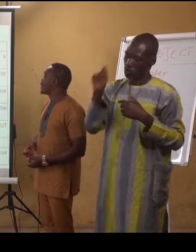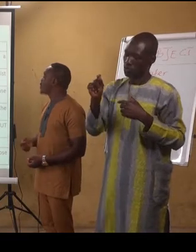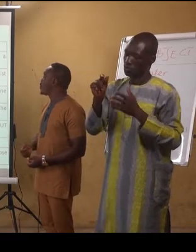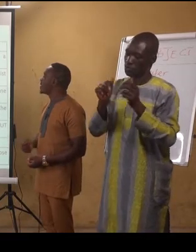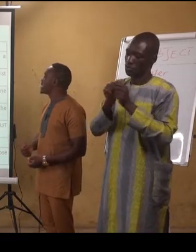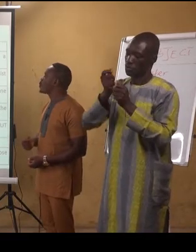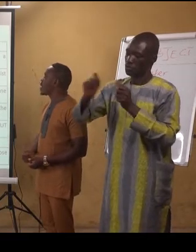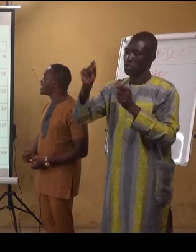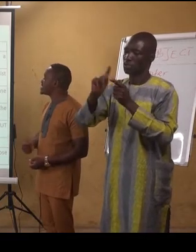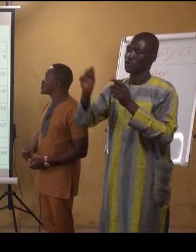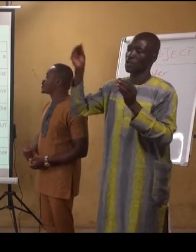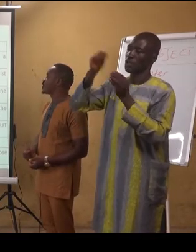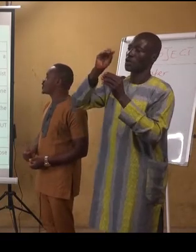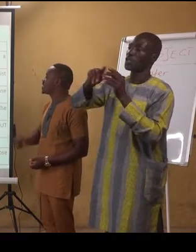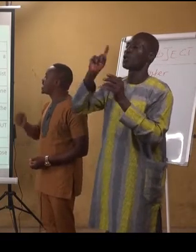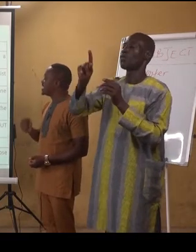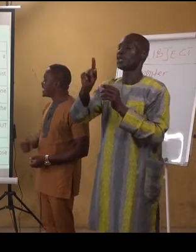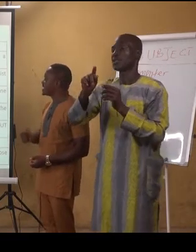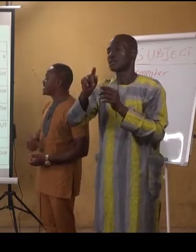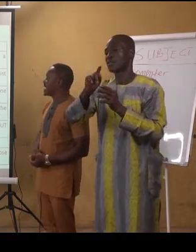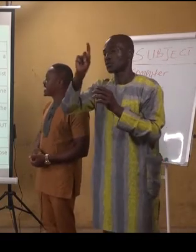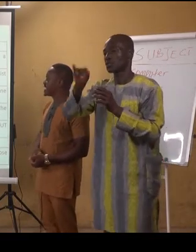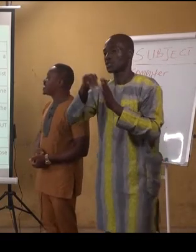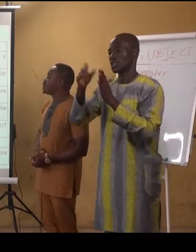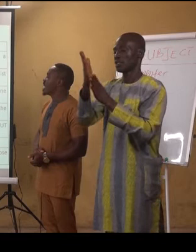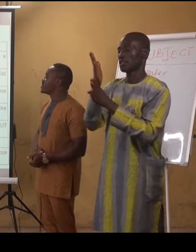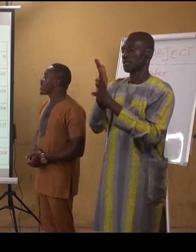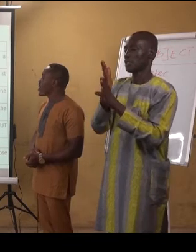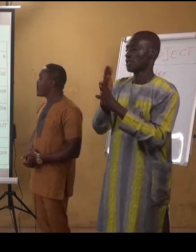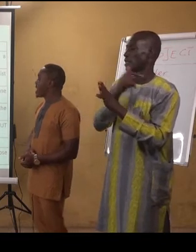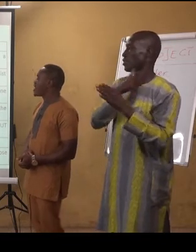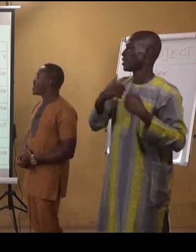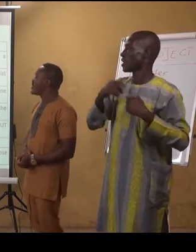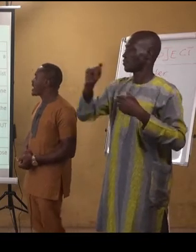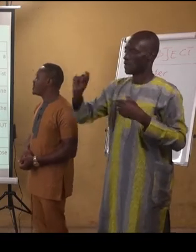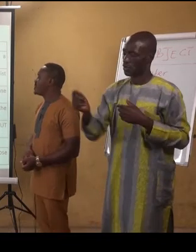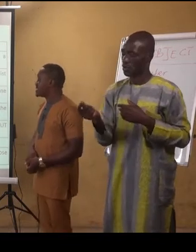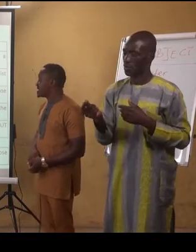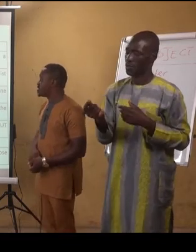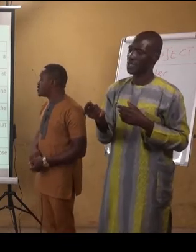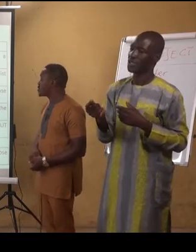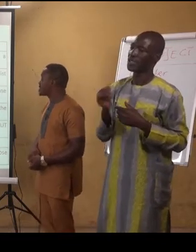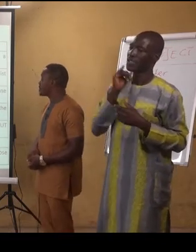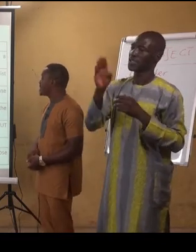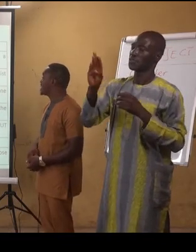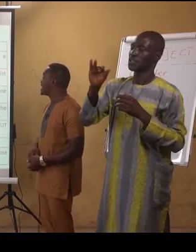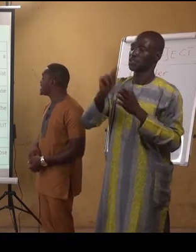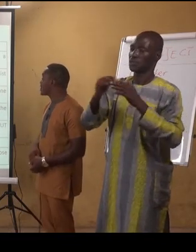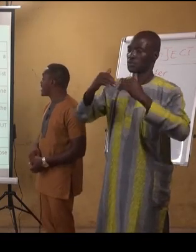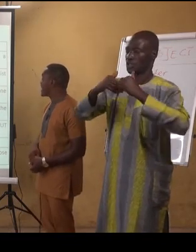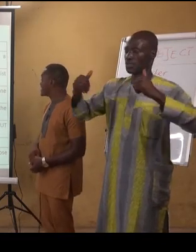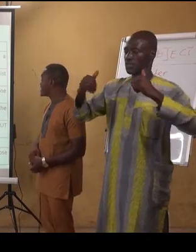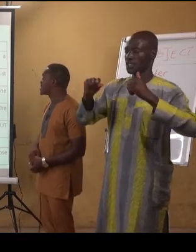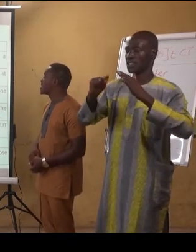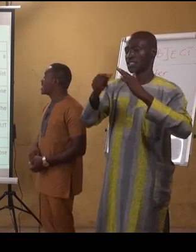used to write more than one instruction in a line. We have a comma. Comma in BASIC is used to separate the list